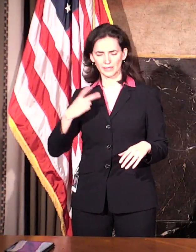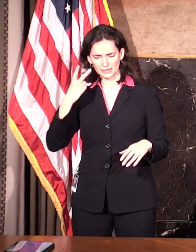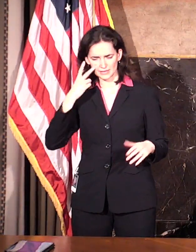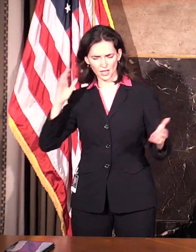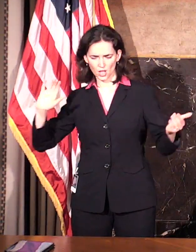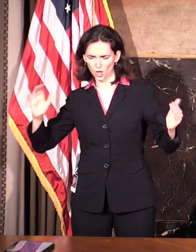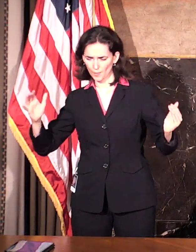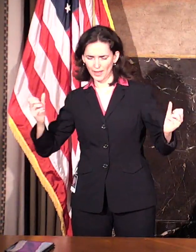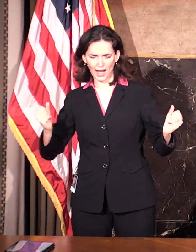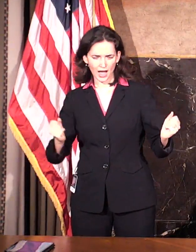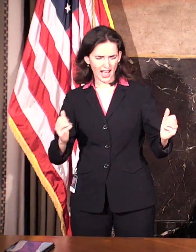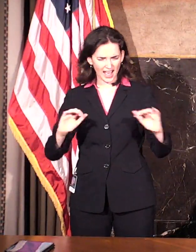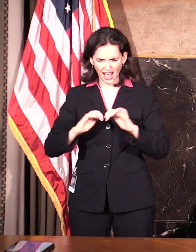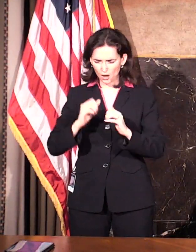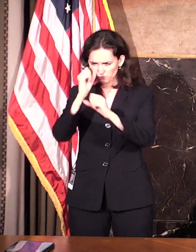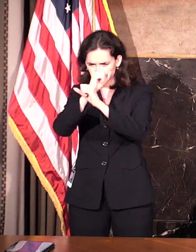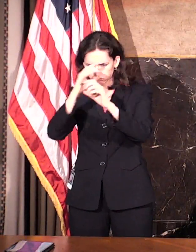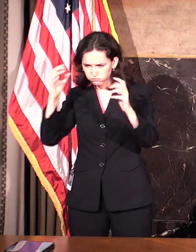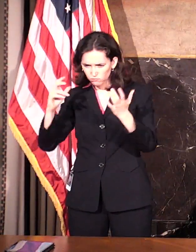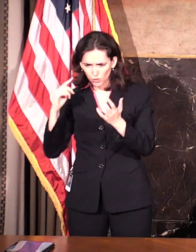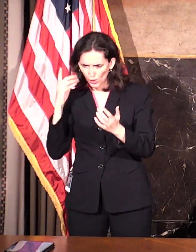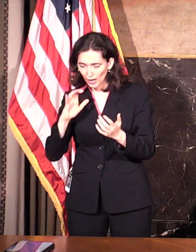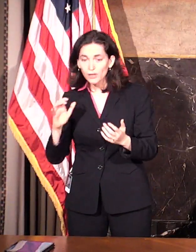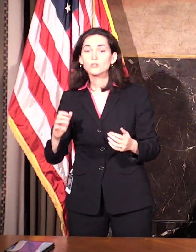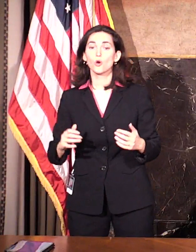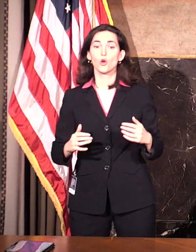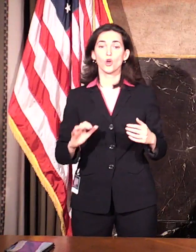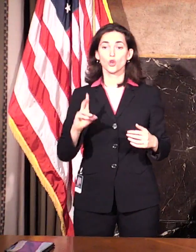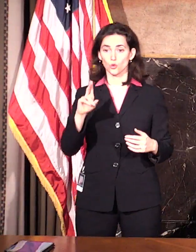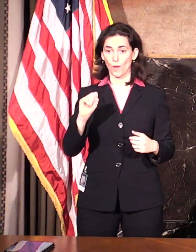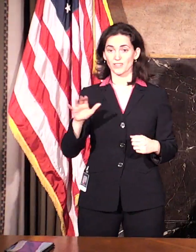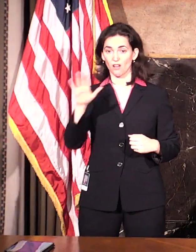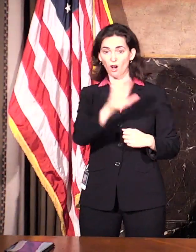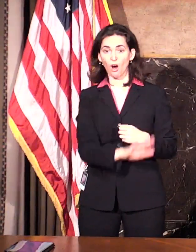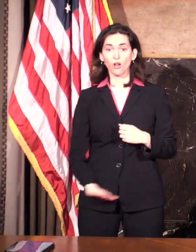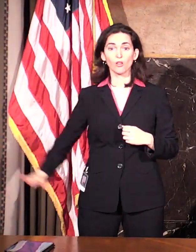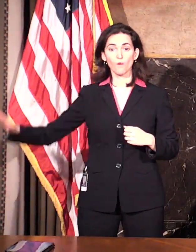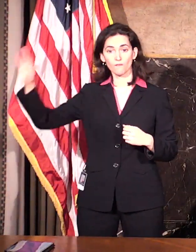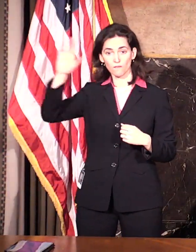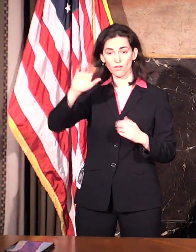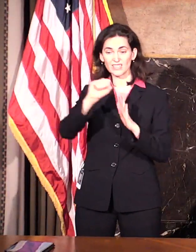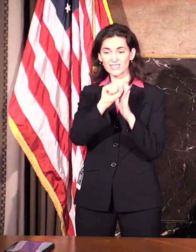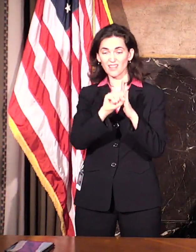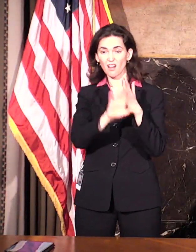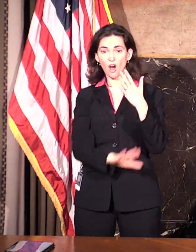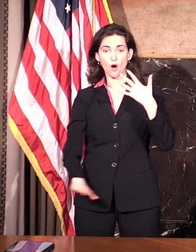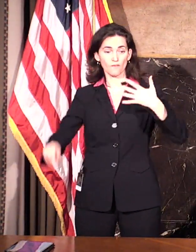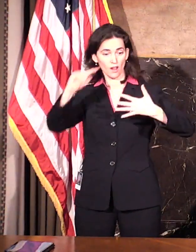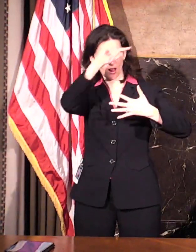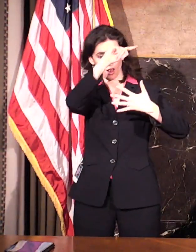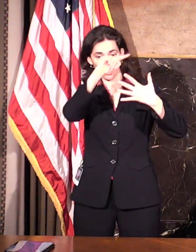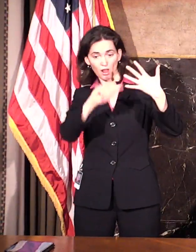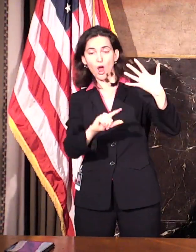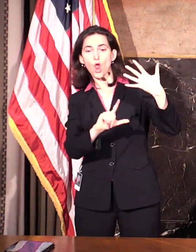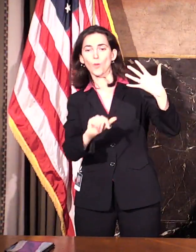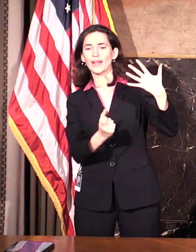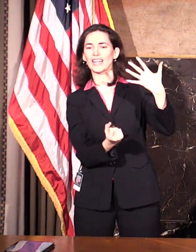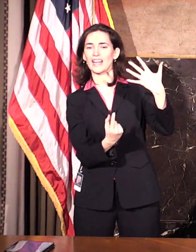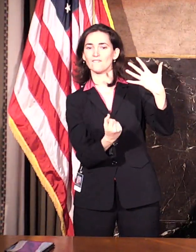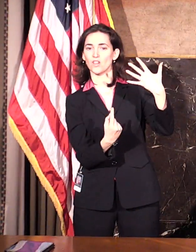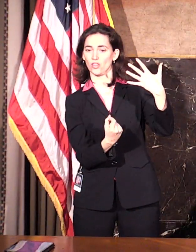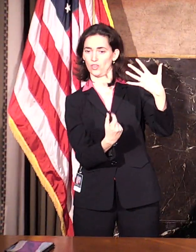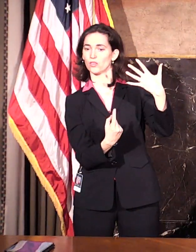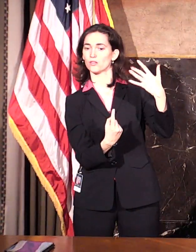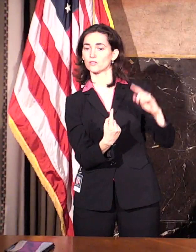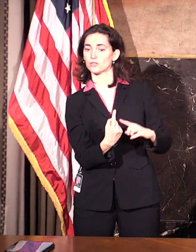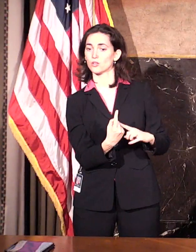doses administered, Louisiana was 11th in the country in utilization. And as for individuals who have